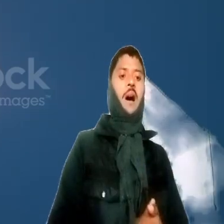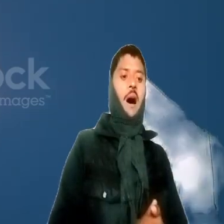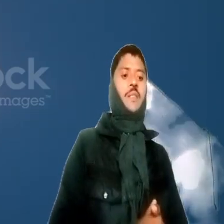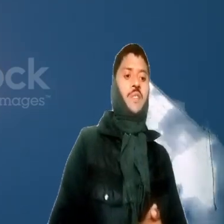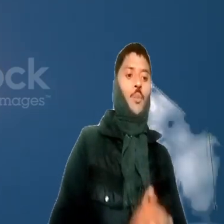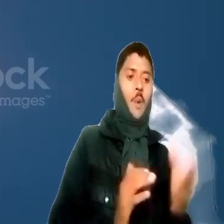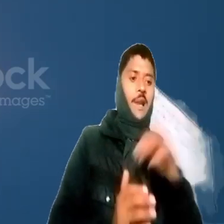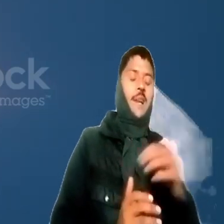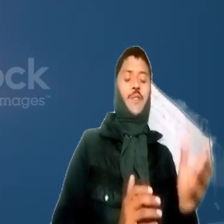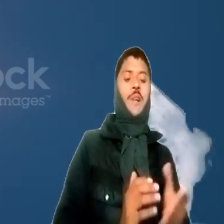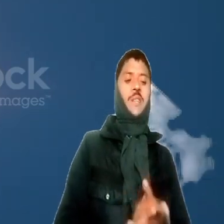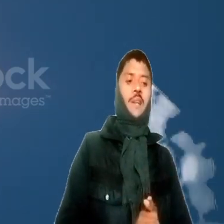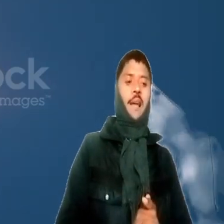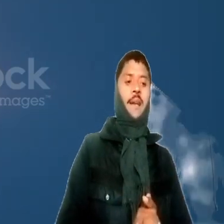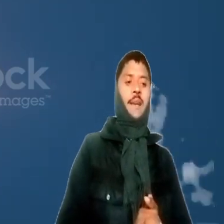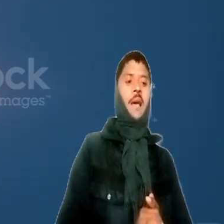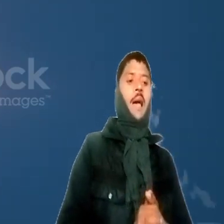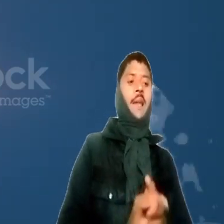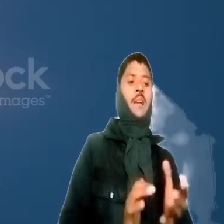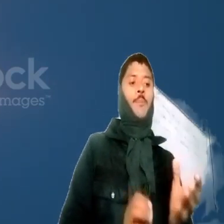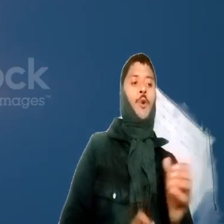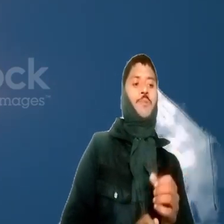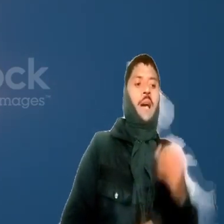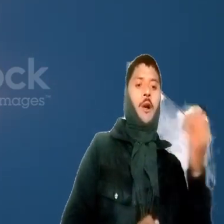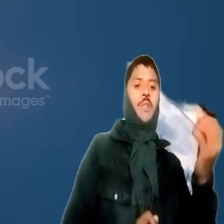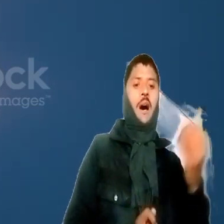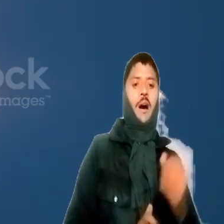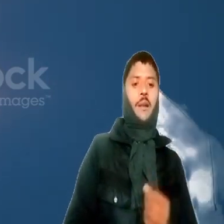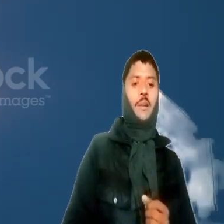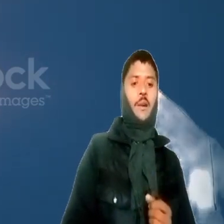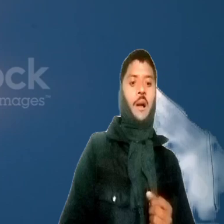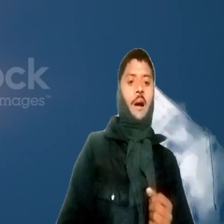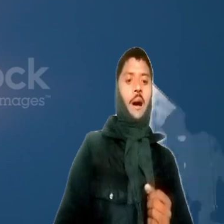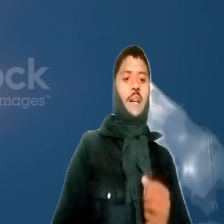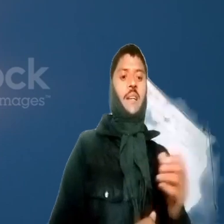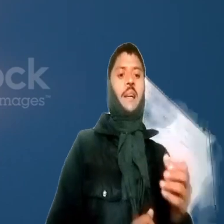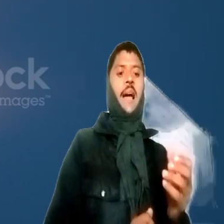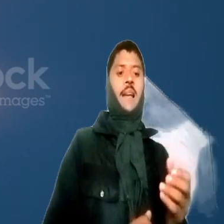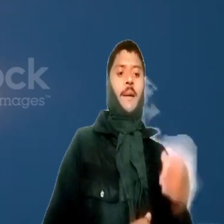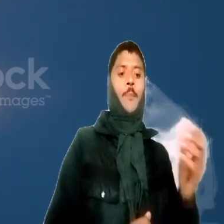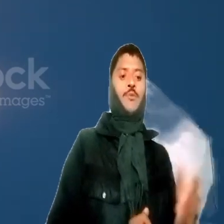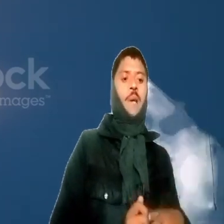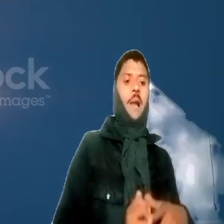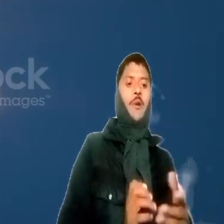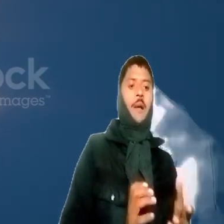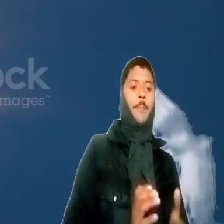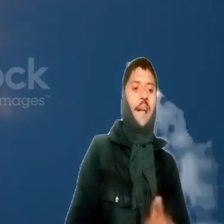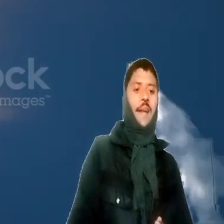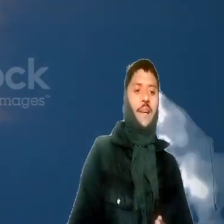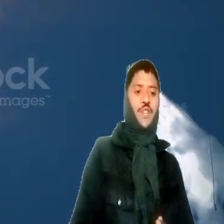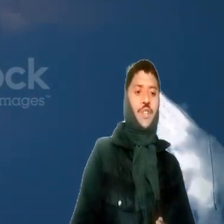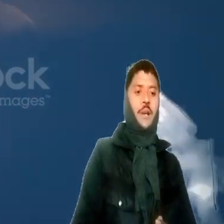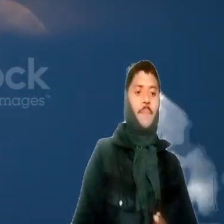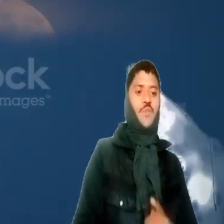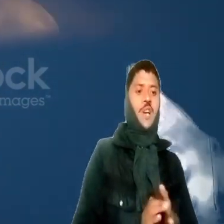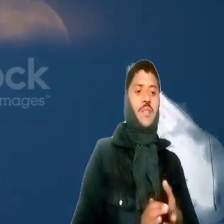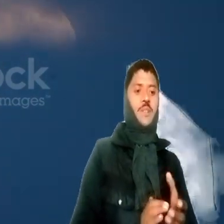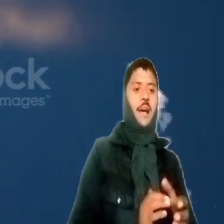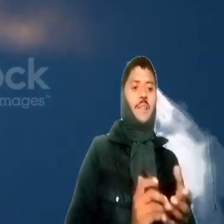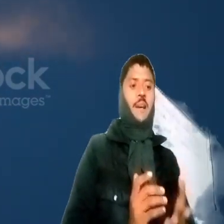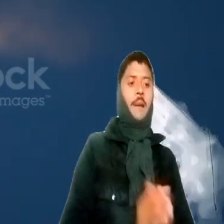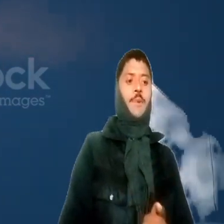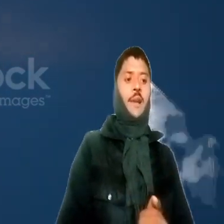So the moon is the earth's only natural satellite, and it moves around the earth. A satellite moves around the